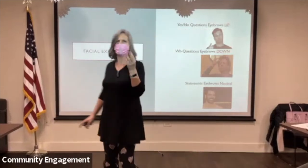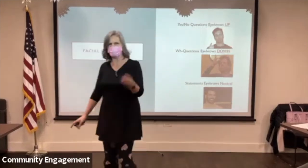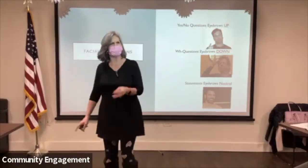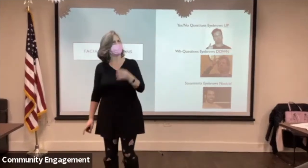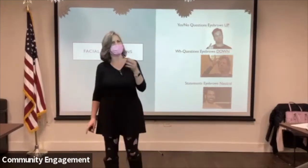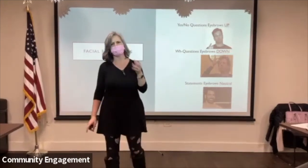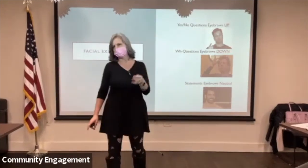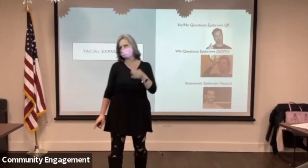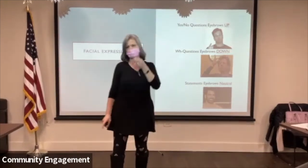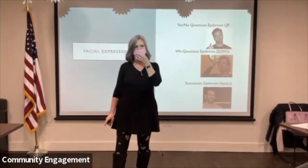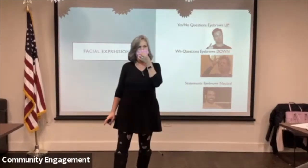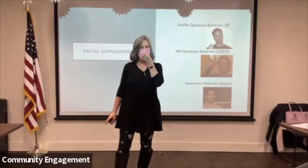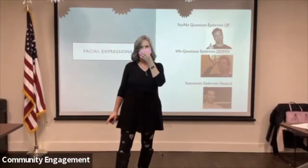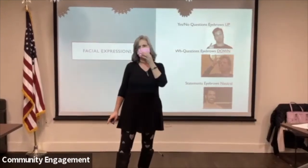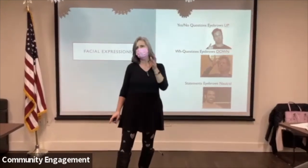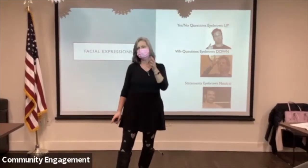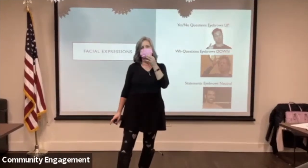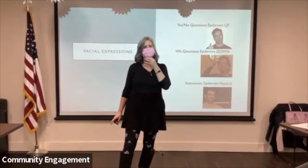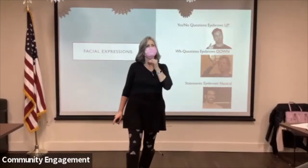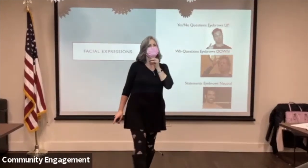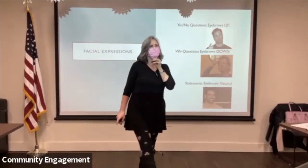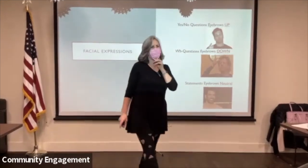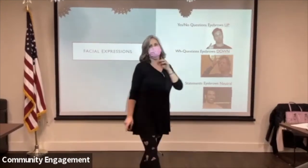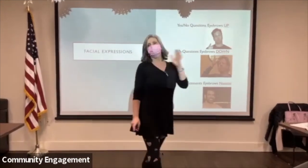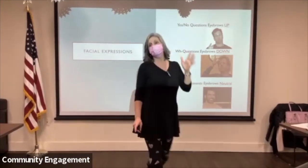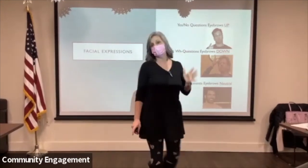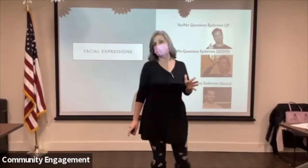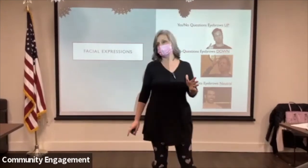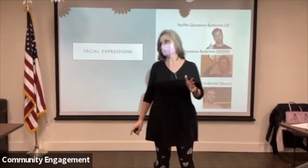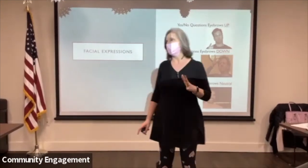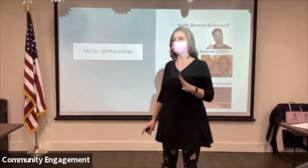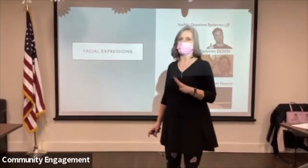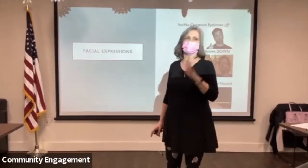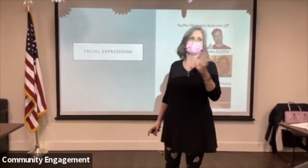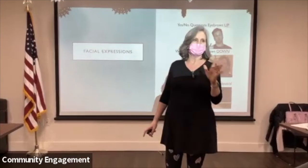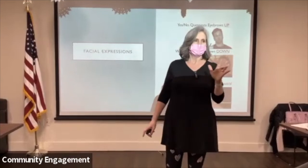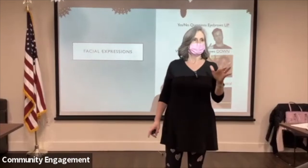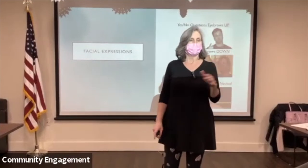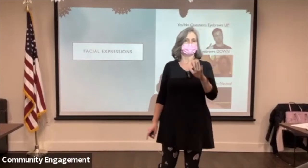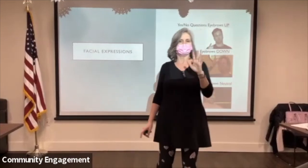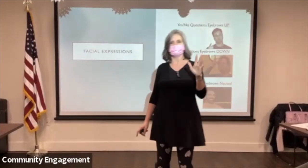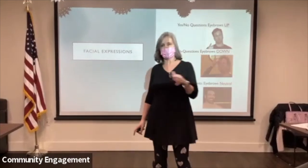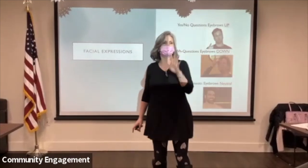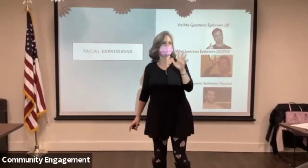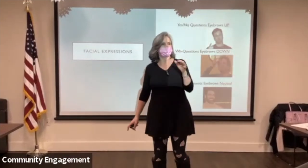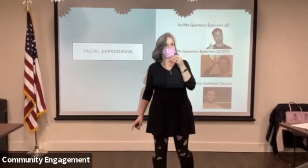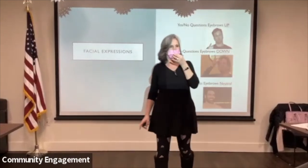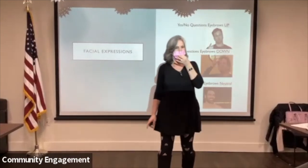West Wing and Reasonable Doubt. She's been in movies. Children of the Lesser God was like her debut in